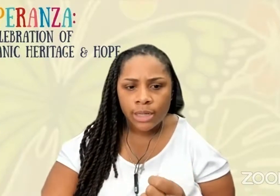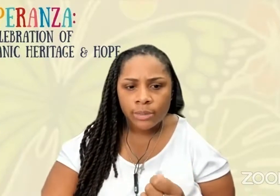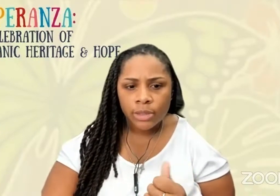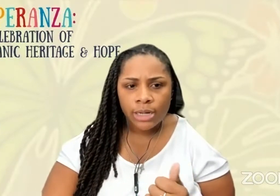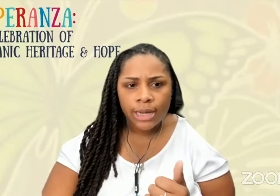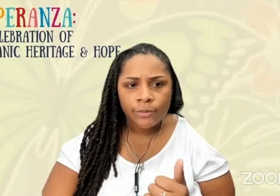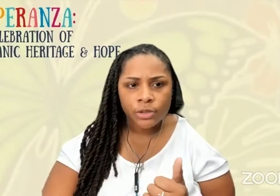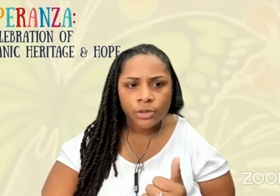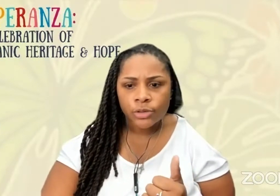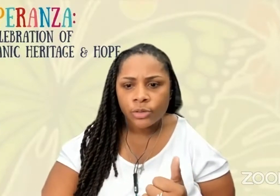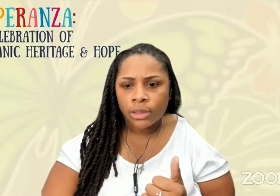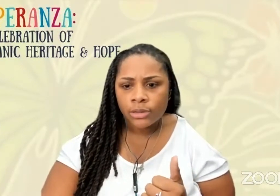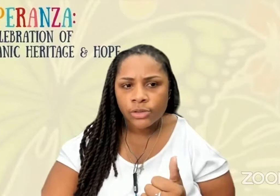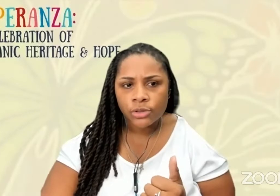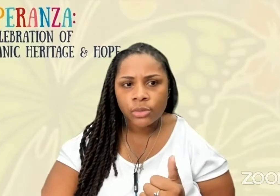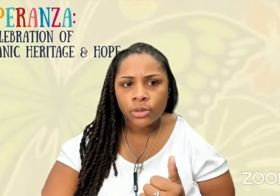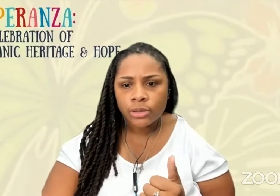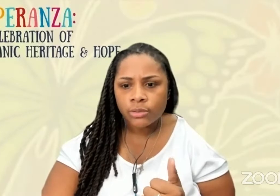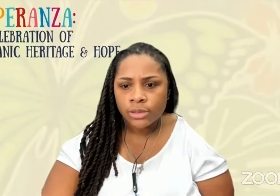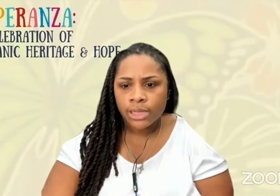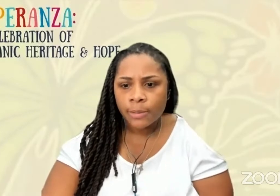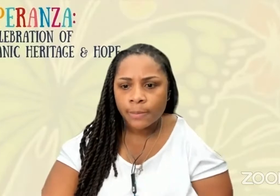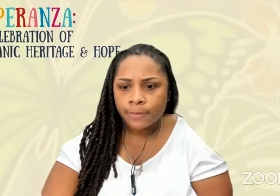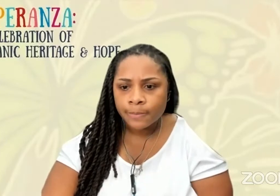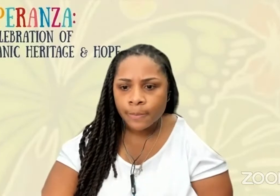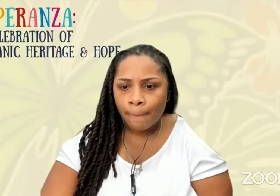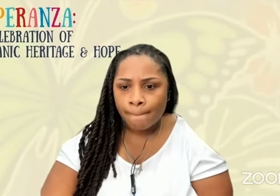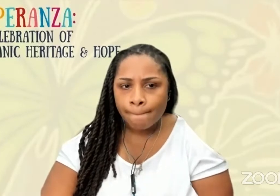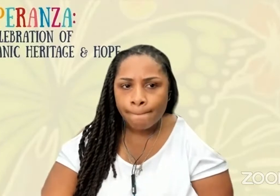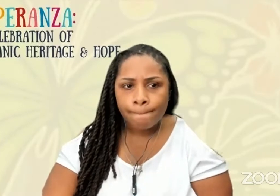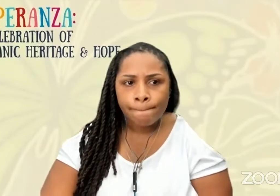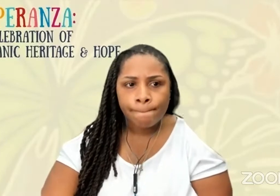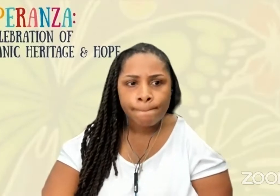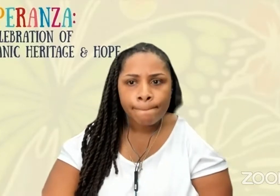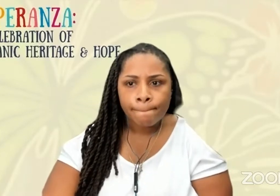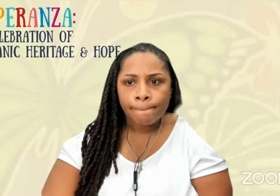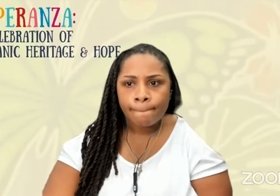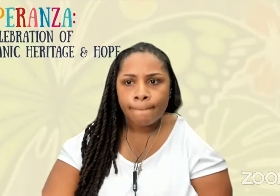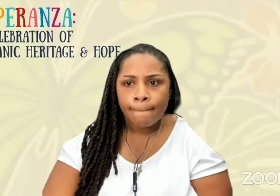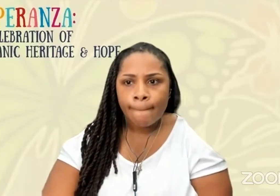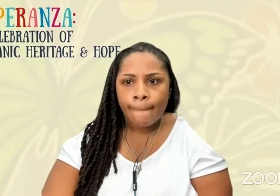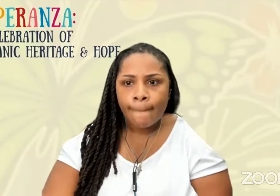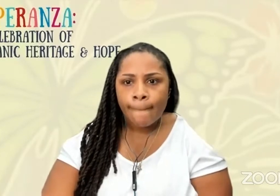Guess we're not live on YouTube on Zoom. Hold on, what's happening?